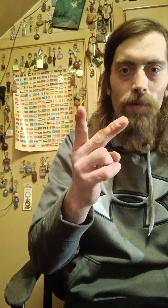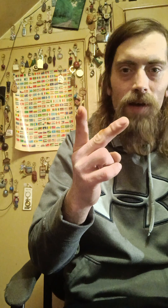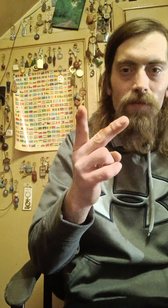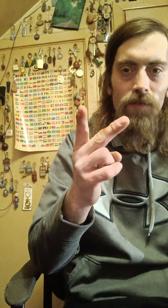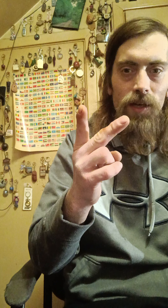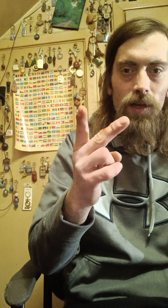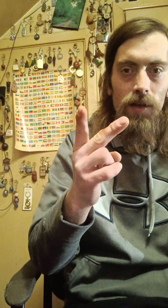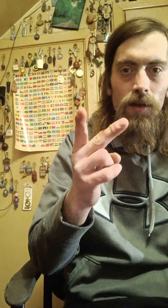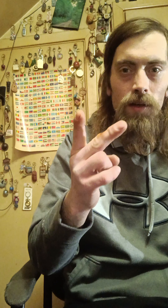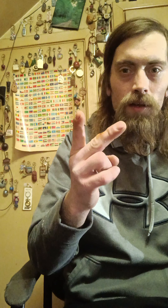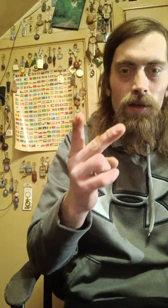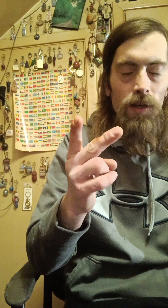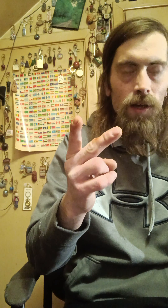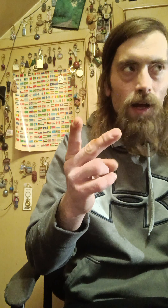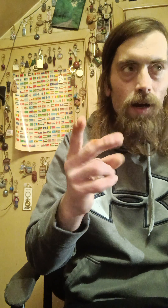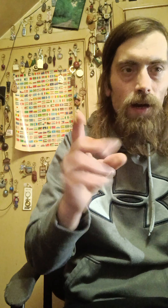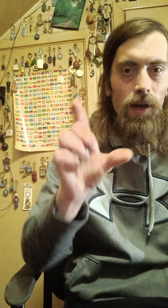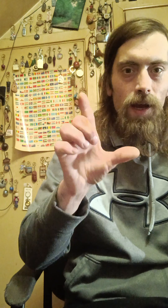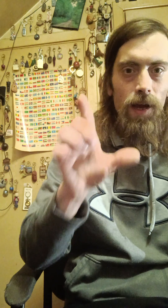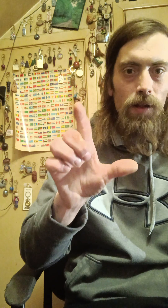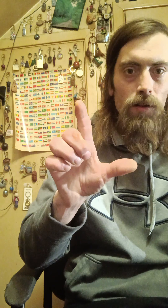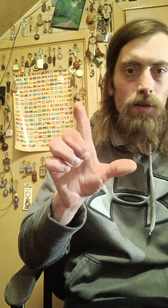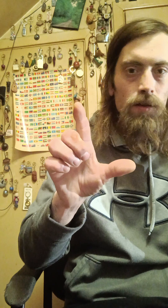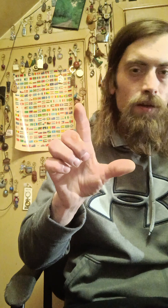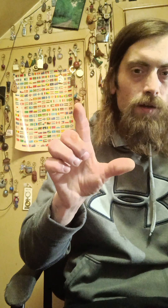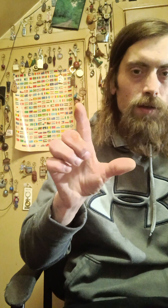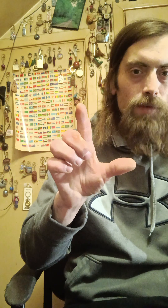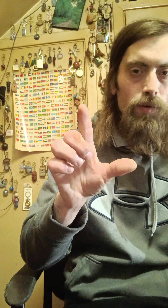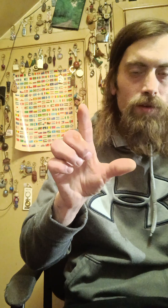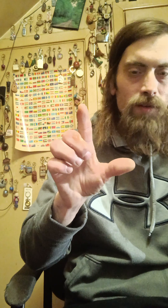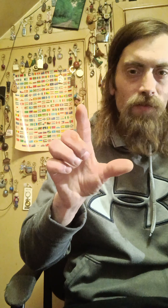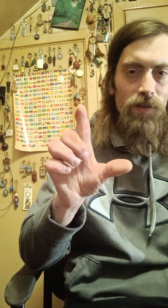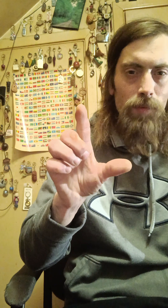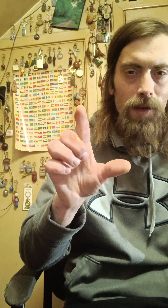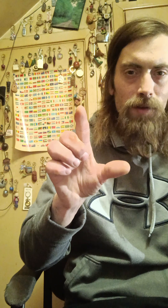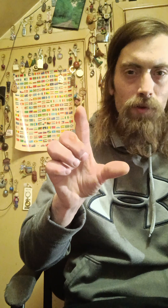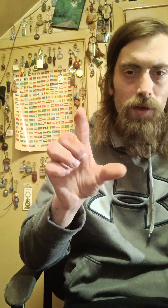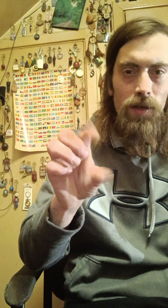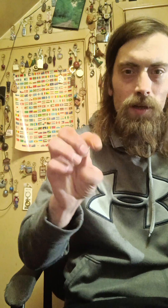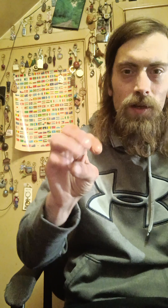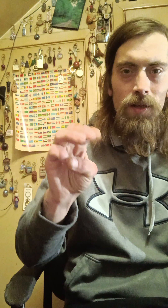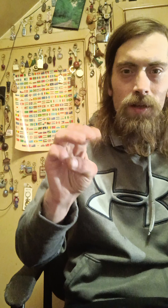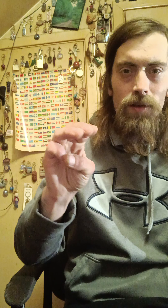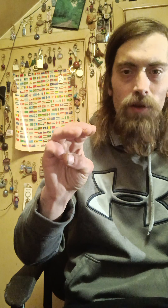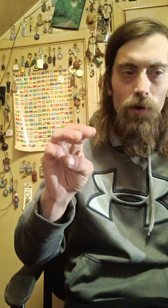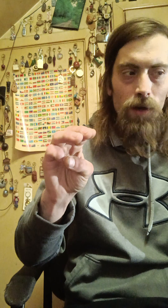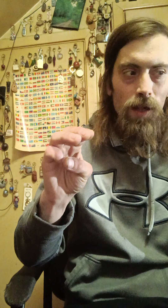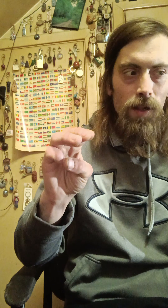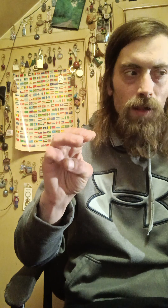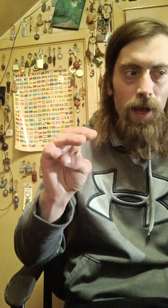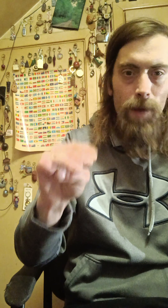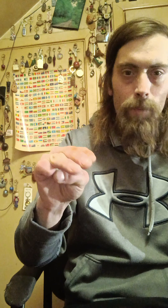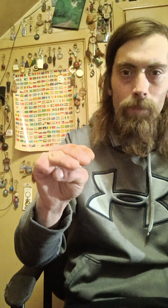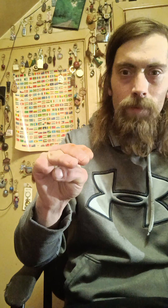half of a K. Uh, L, yeah, pretty self-explanatory. So